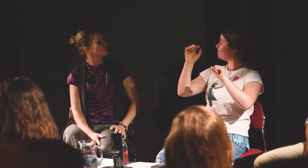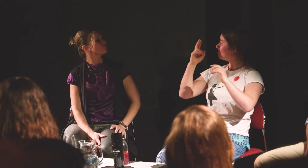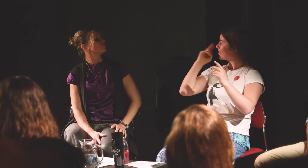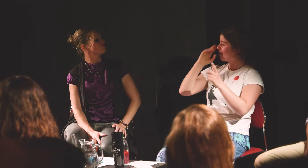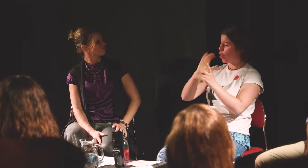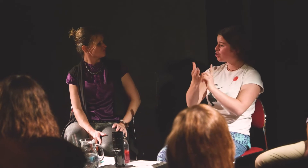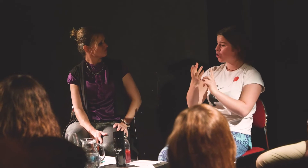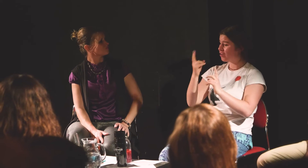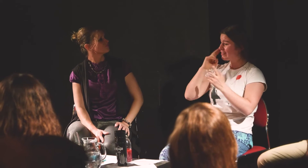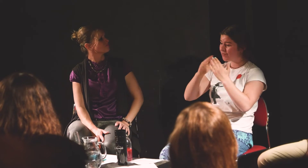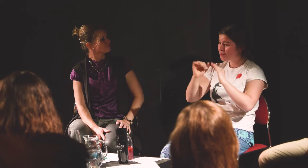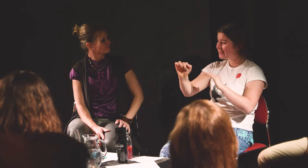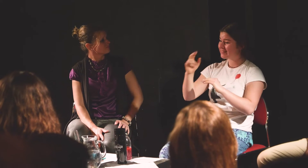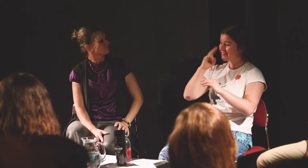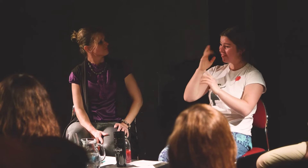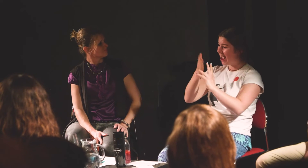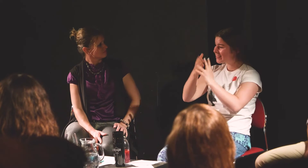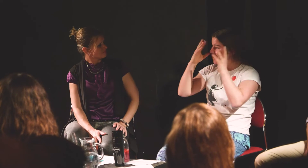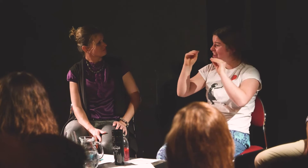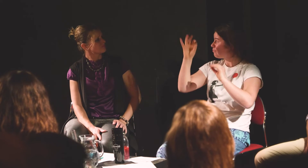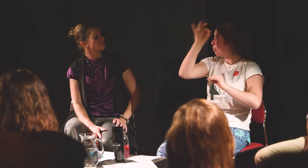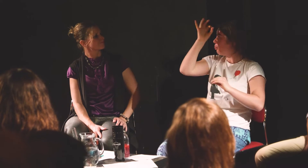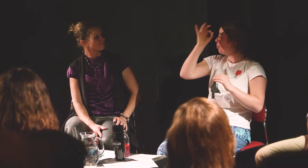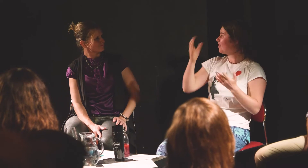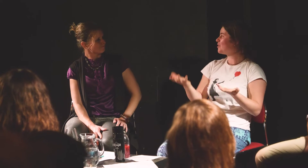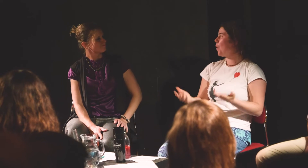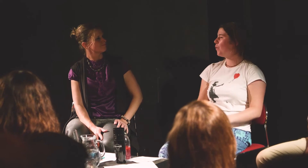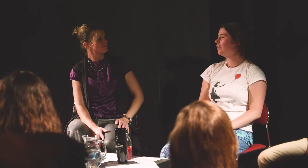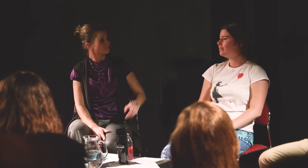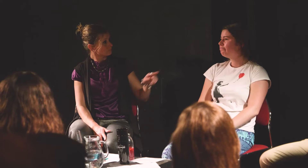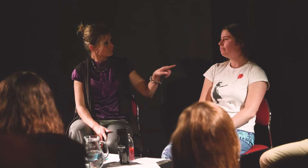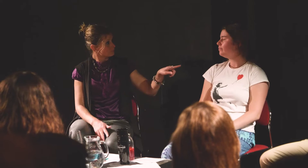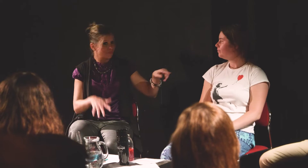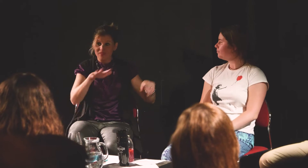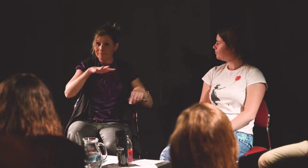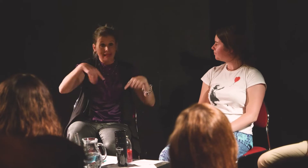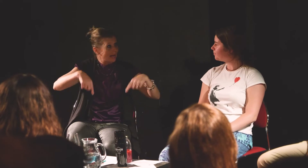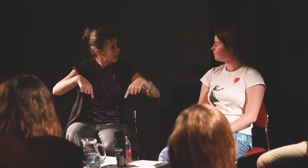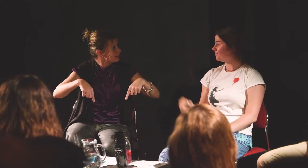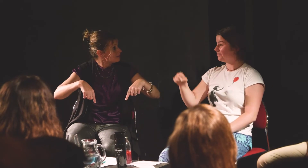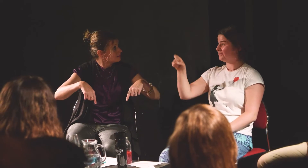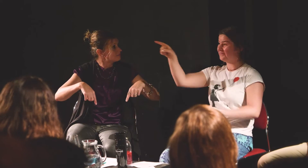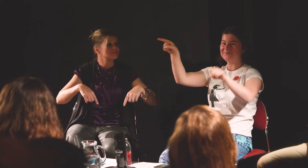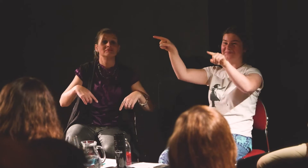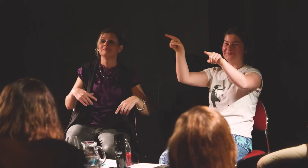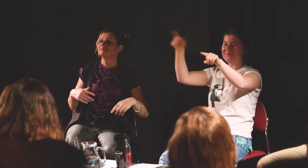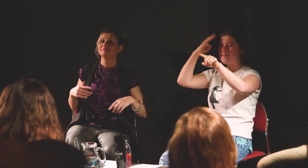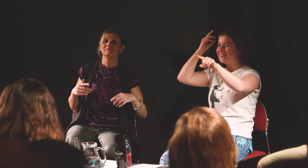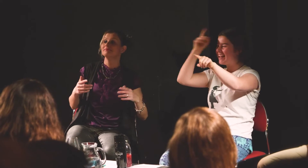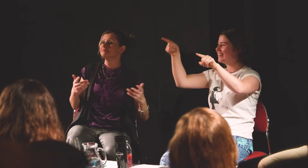in my deaf unit didn't have those deaf parents or deaf family members to fight for access to interpreters in education. Is your family here, Megan?